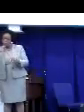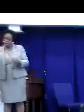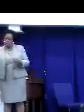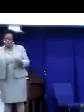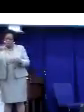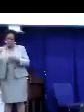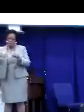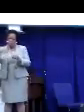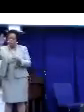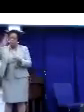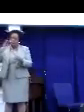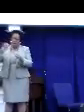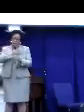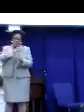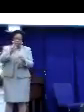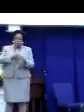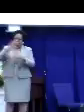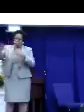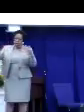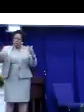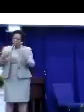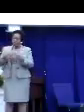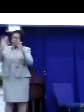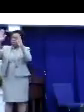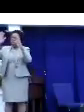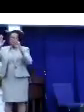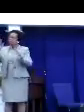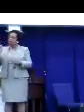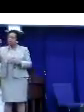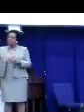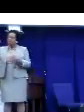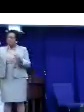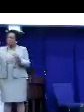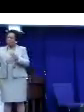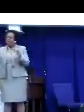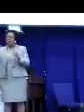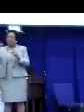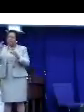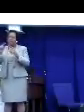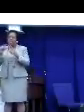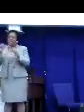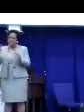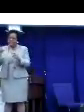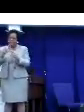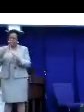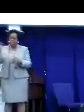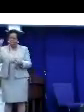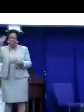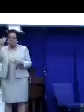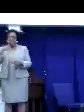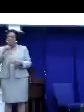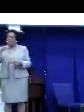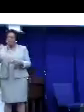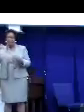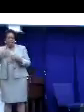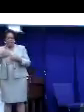you about God's power and all the miraculous things that his power and his word can do, and then you don't have the ability